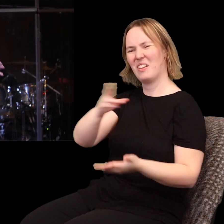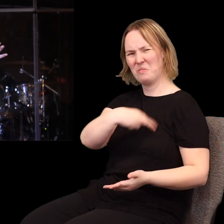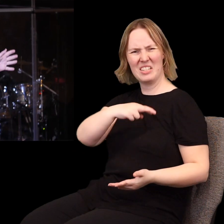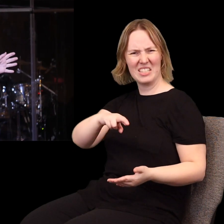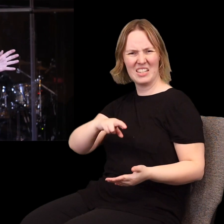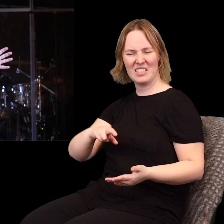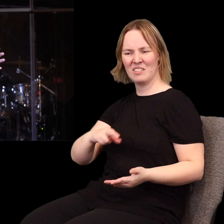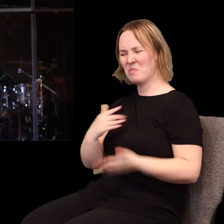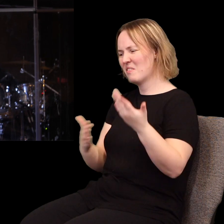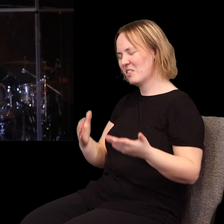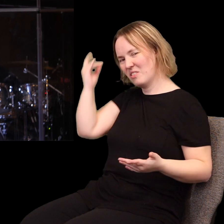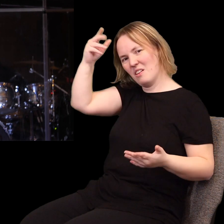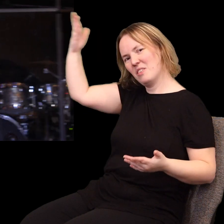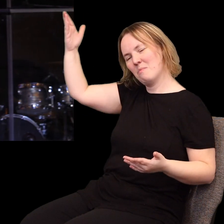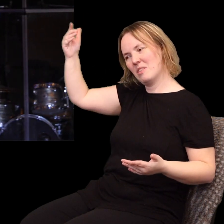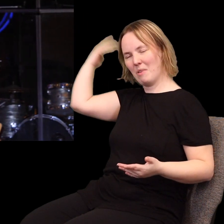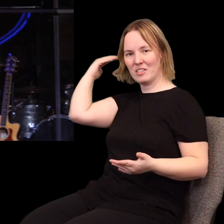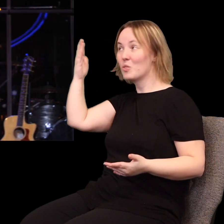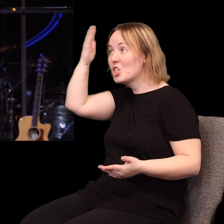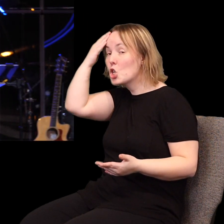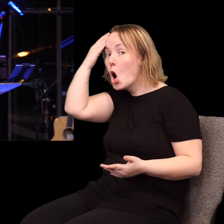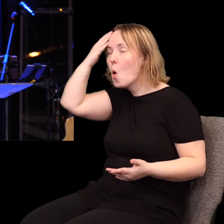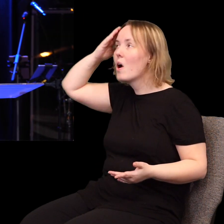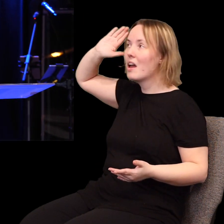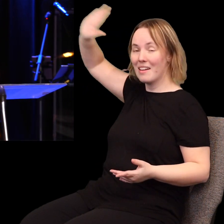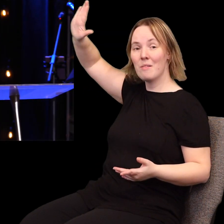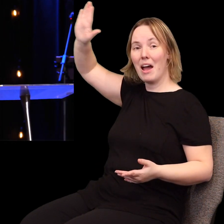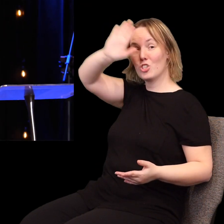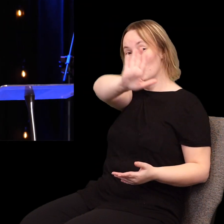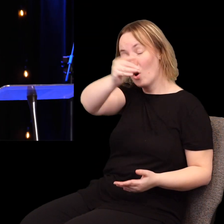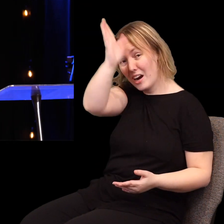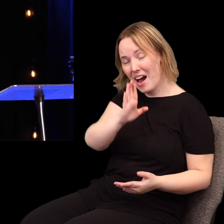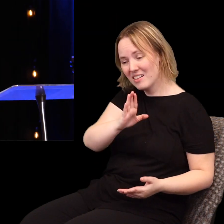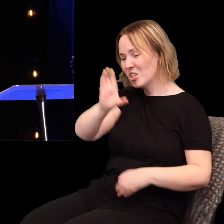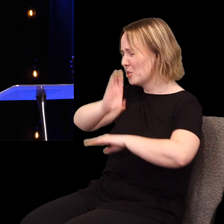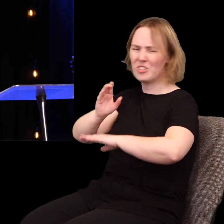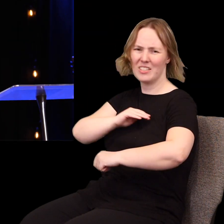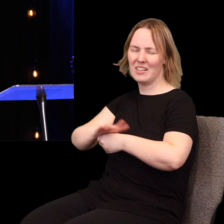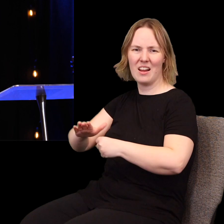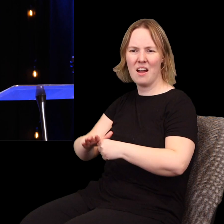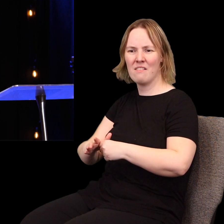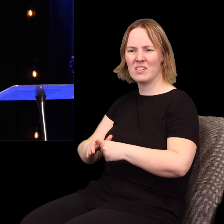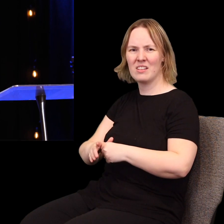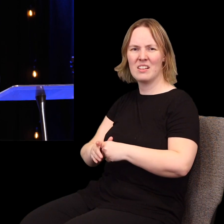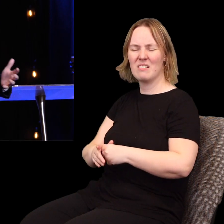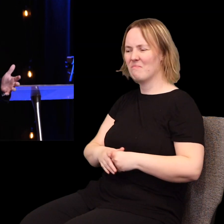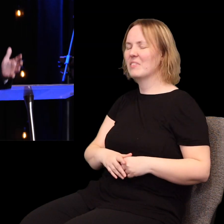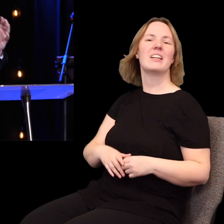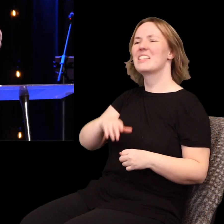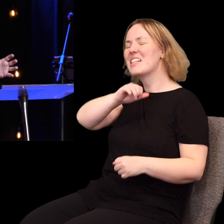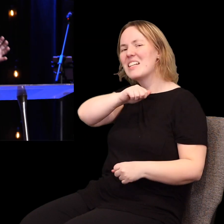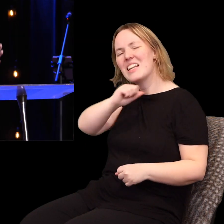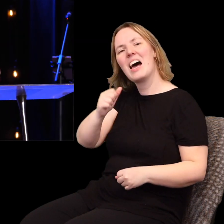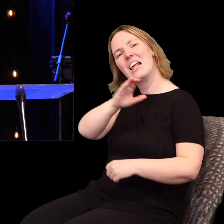religiousness, cut away whatever it is you thought of me in the past. You have to know me as your God. Church ain't enough. Christian lifestyle ain't enough. Going with the